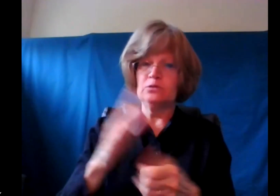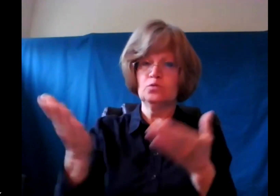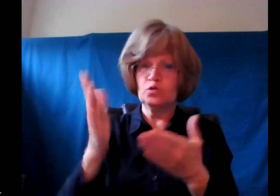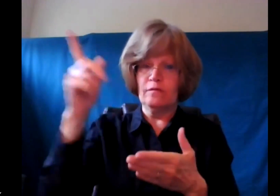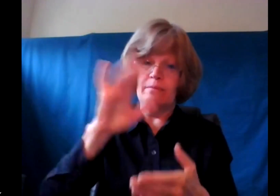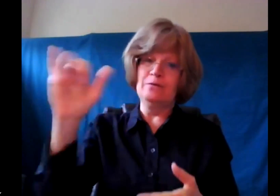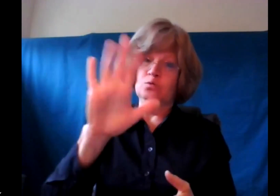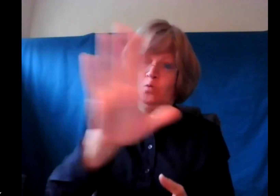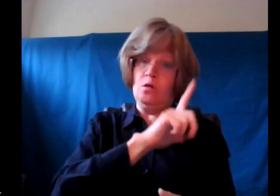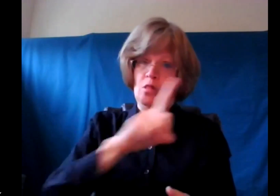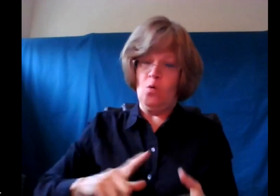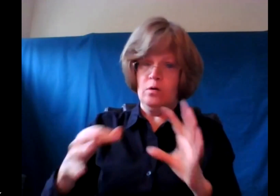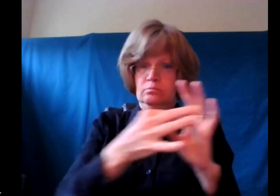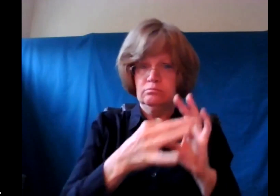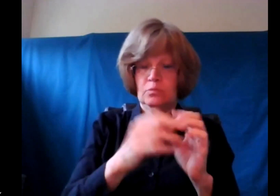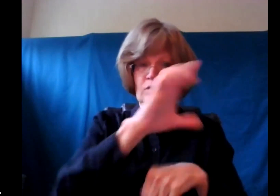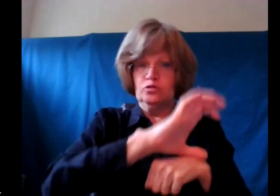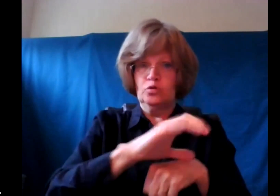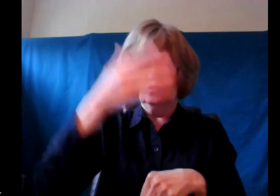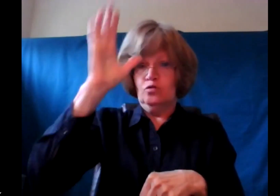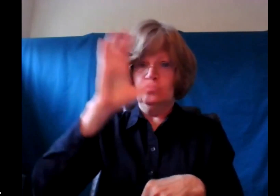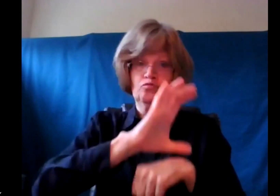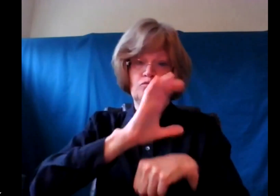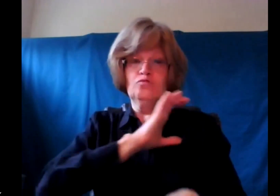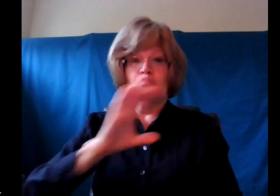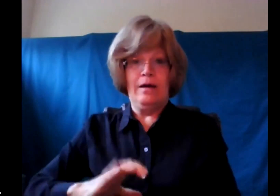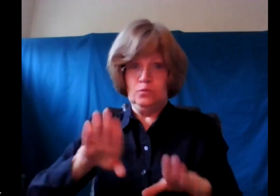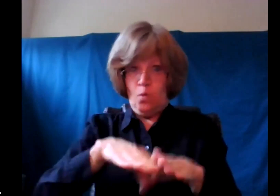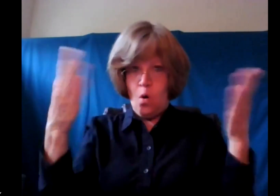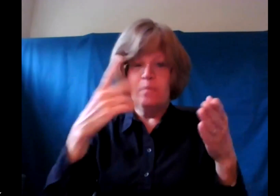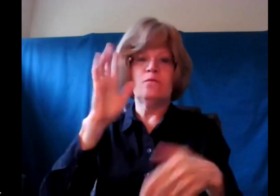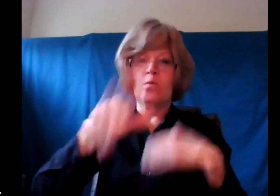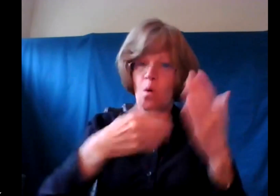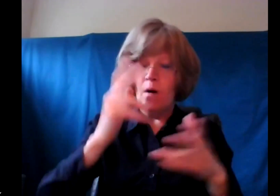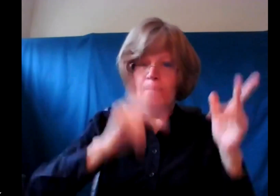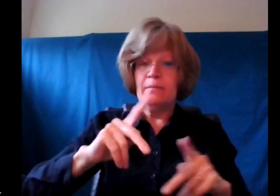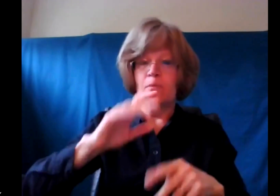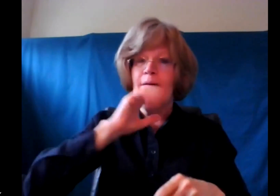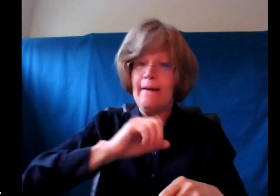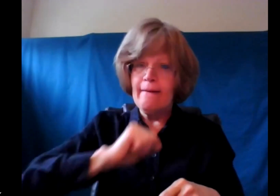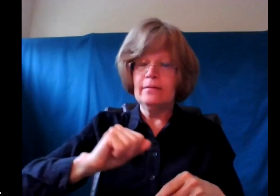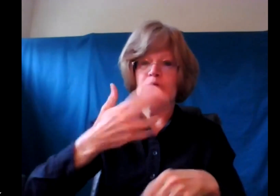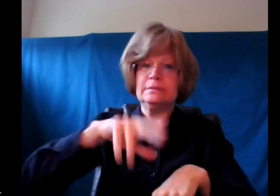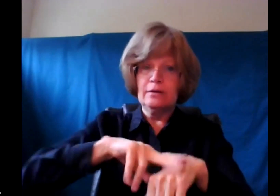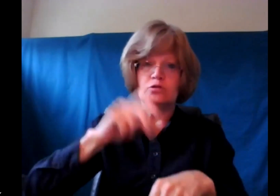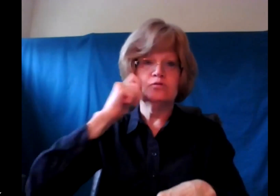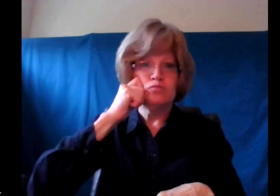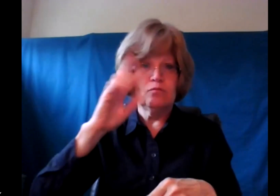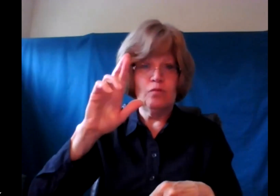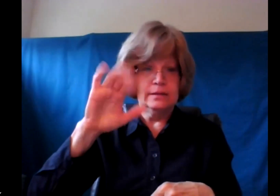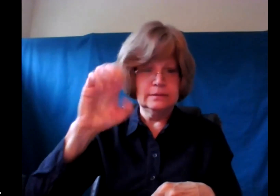as your Lord in union with the church which Christ has opened to people of all ages, nations, and races?